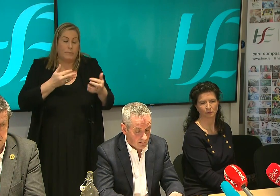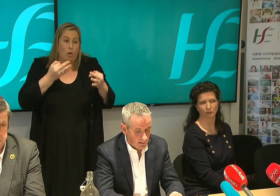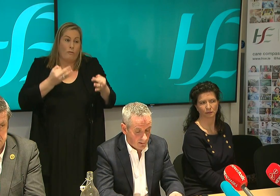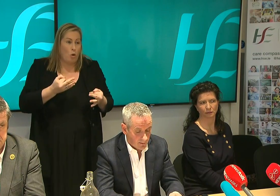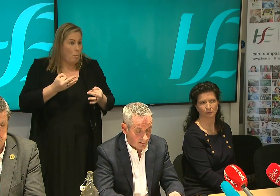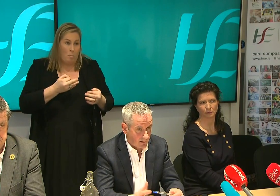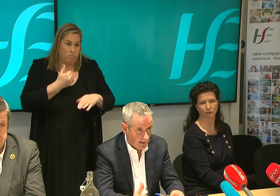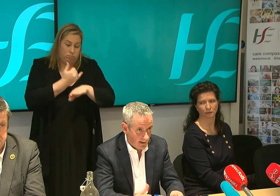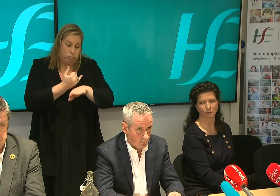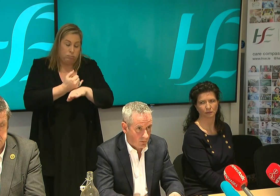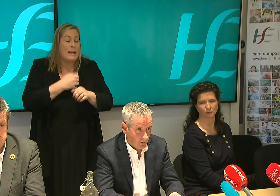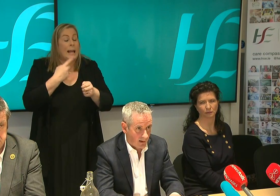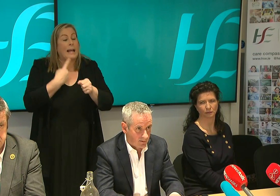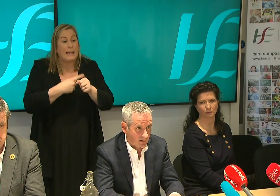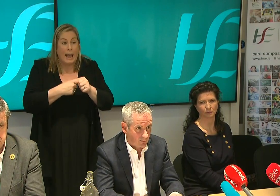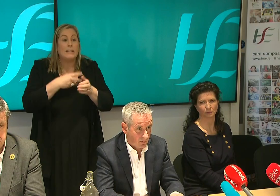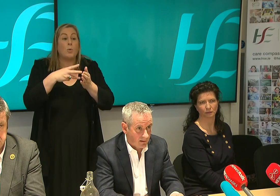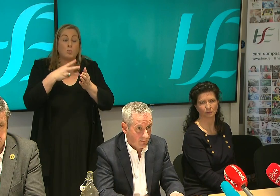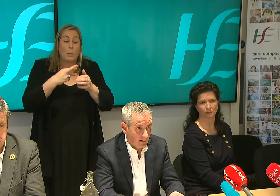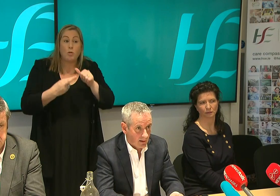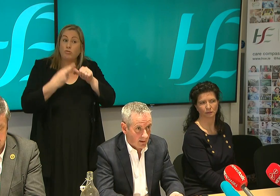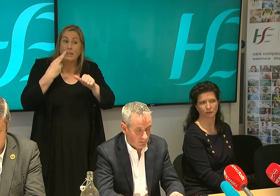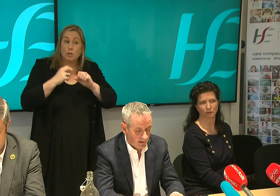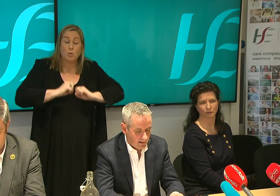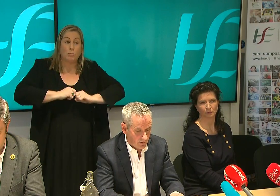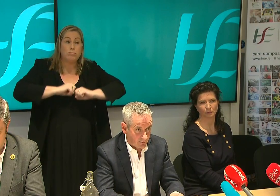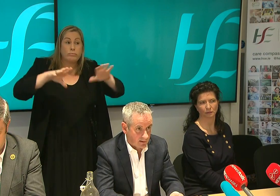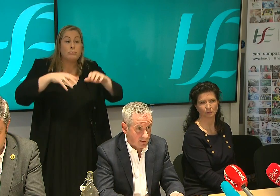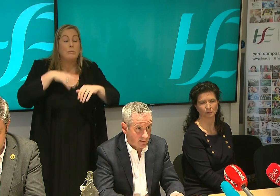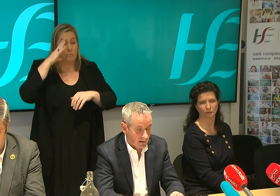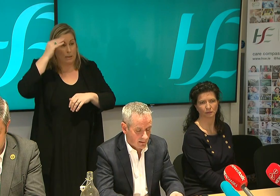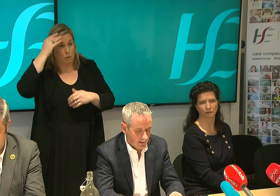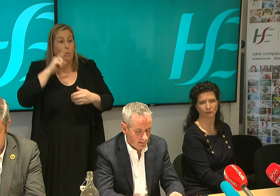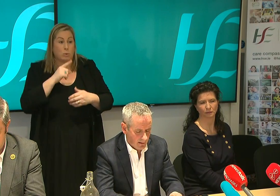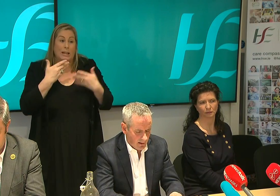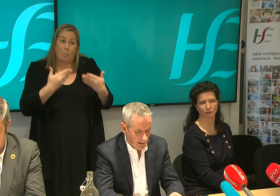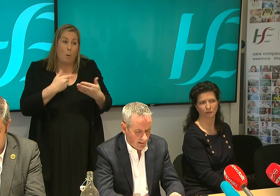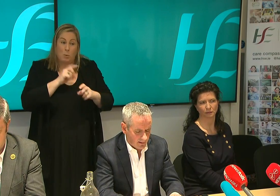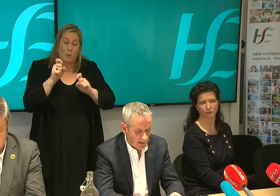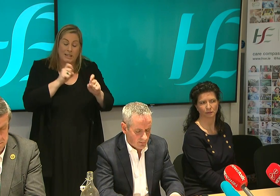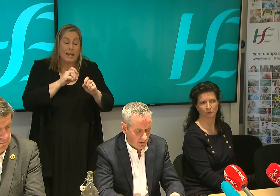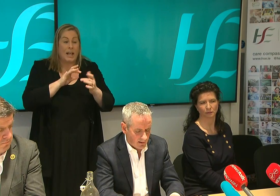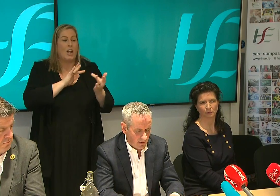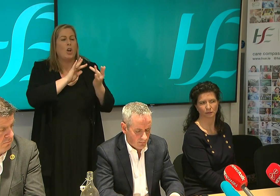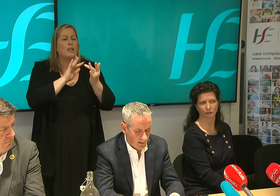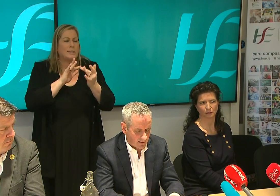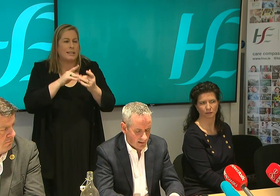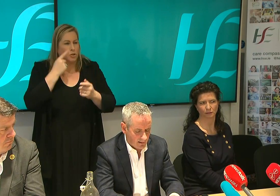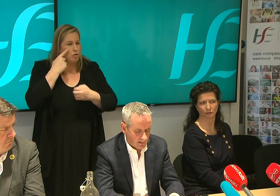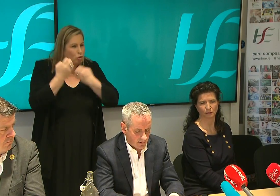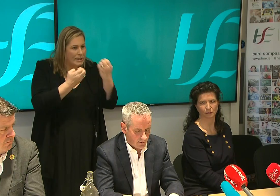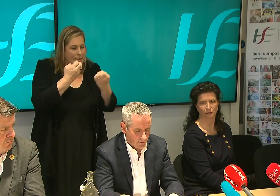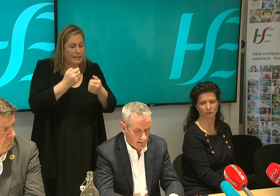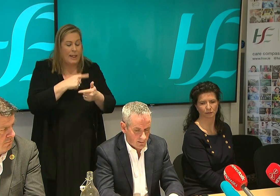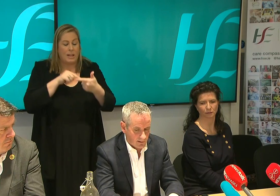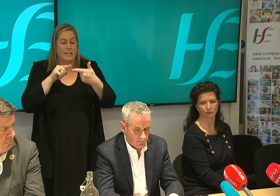I think it's appropriate. Again, when we are in a position, we will. But right now, that process is still ongoing. On the second one, on the mass